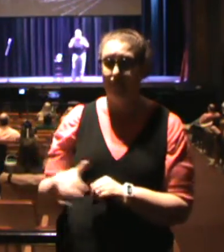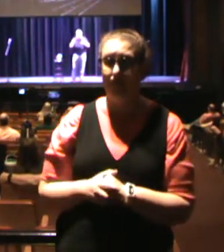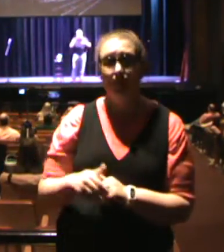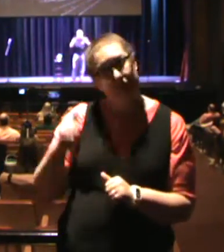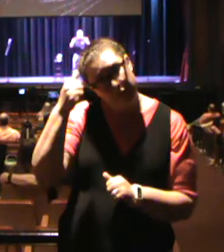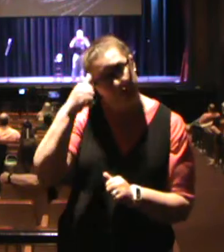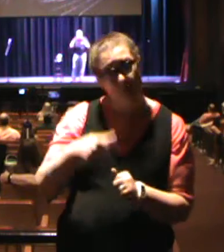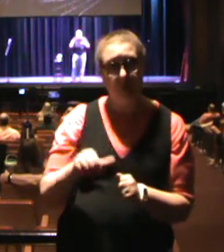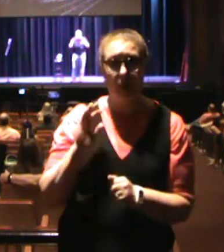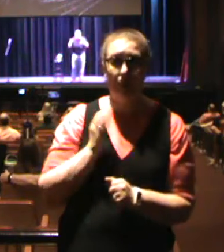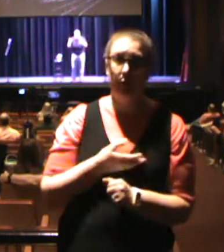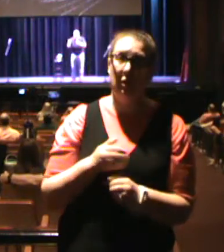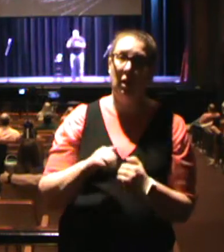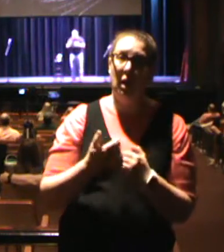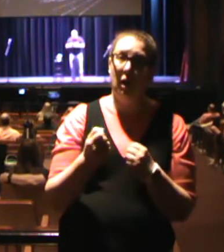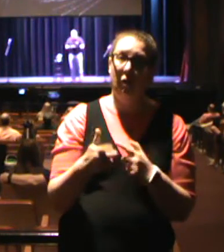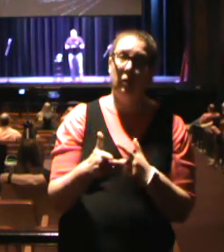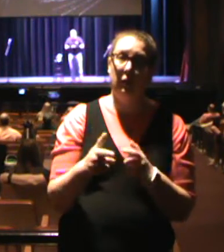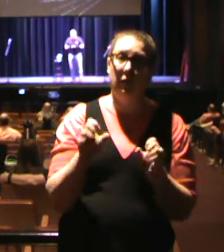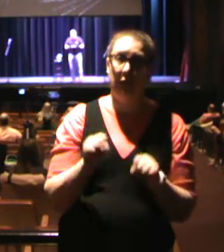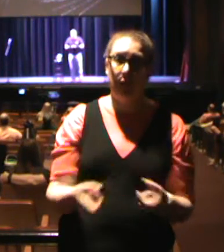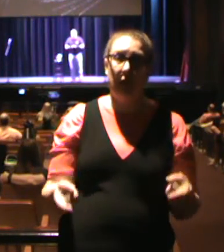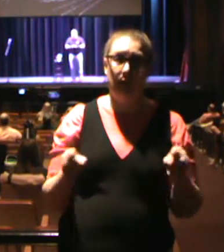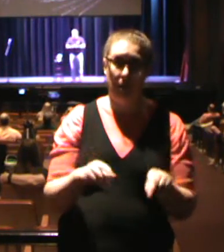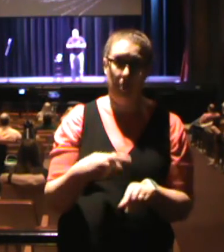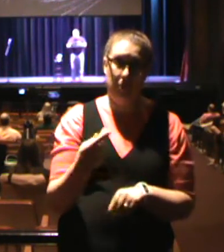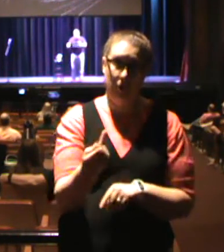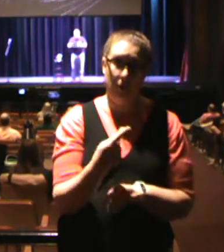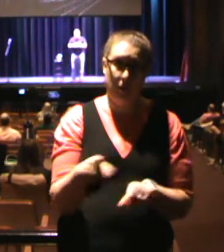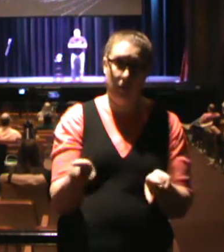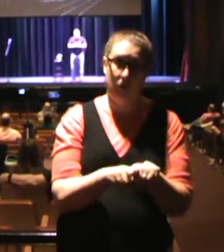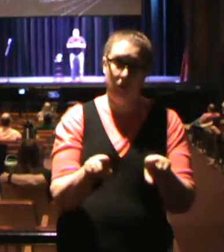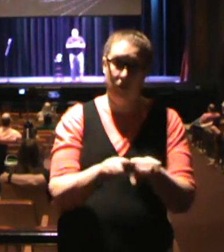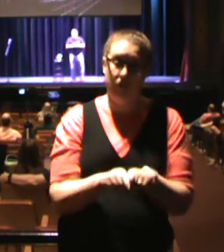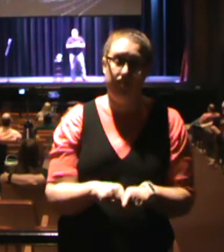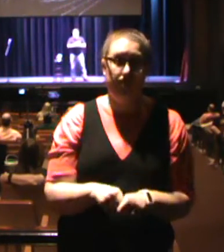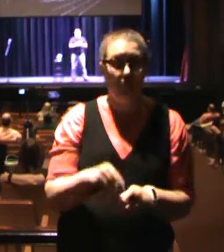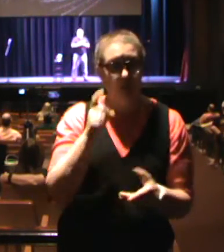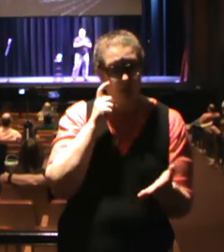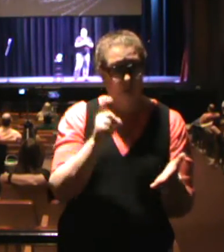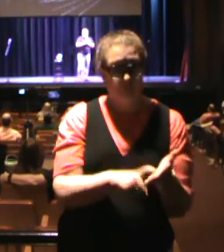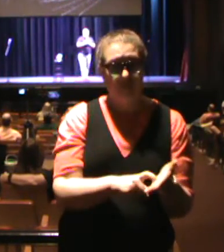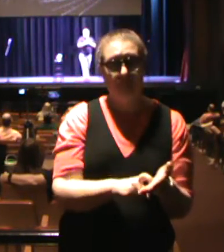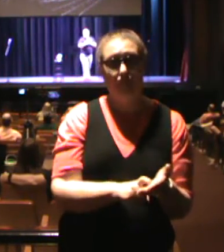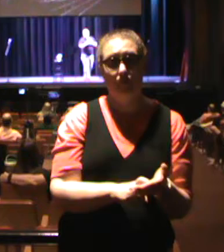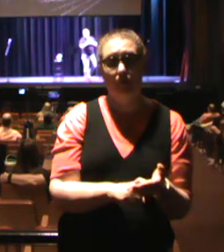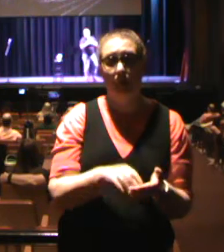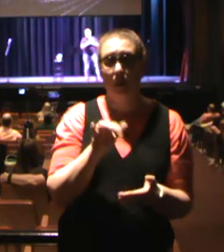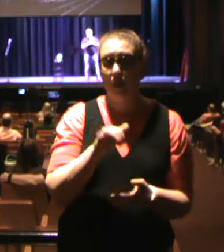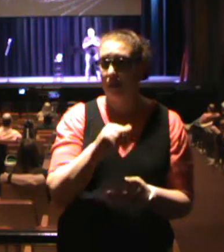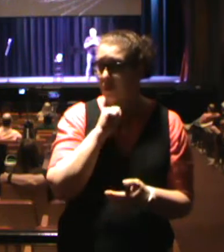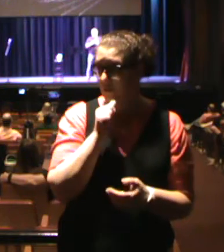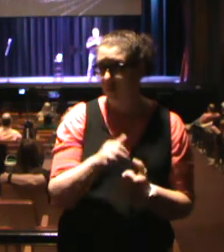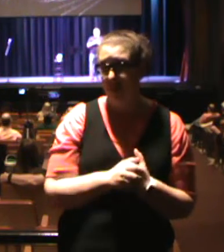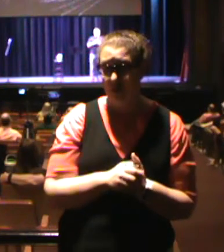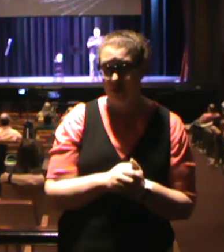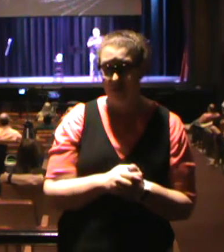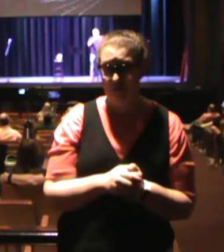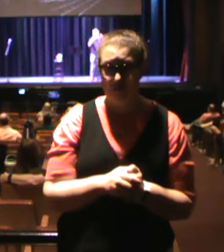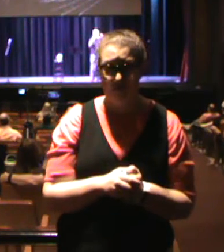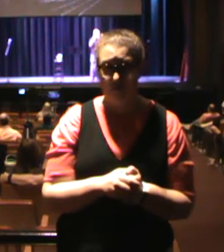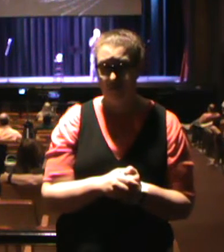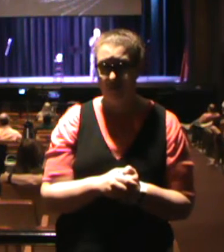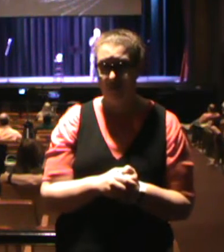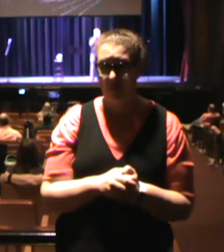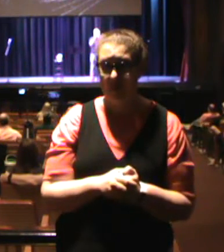reminder for us of how quickly it can happen to us. So look, This is not the exception to the church. This